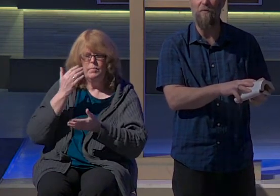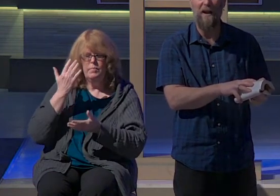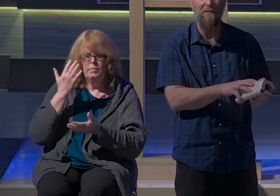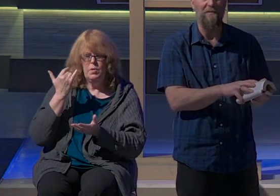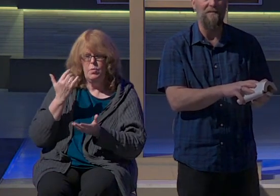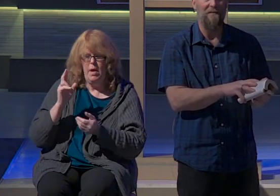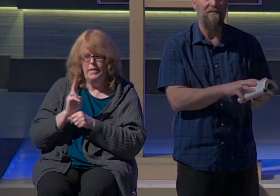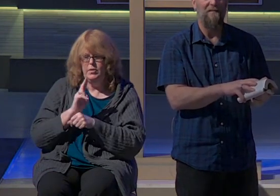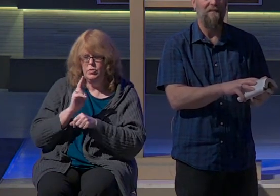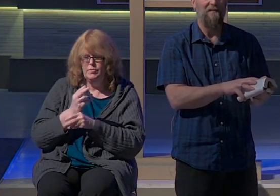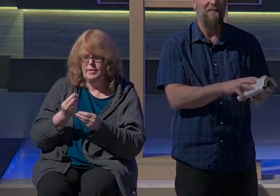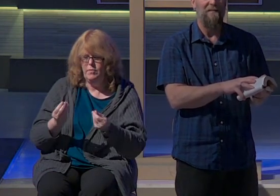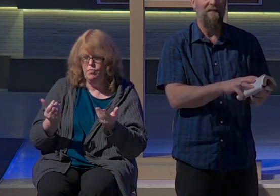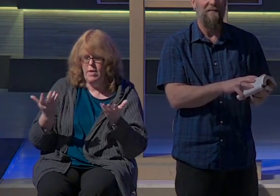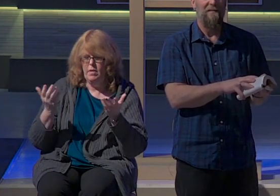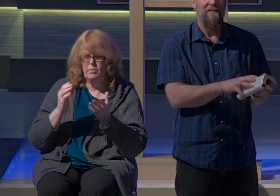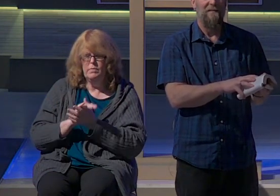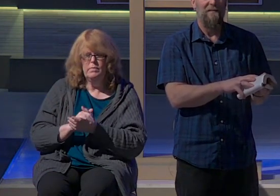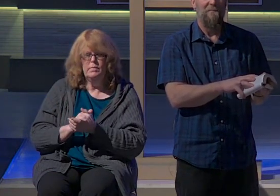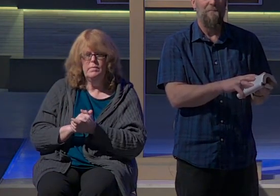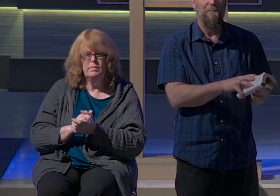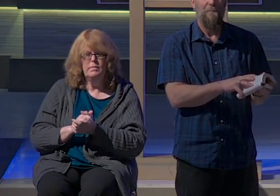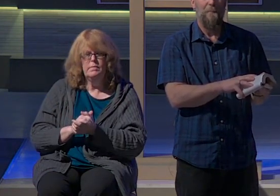the ground?"